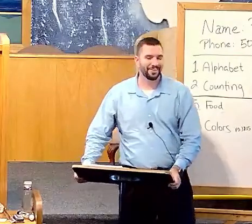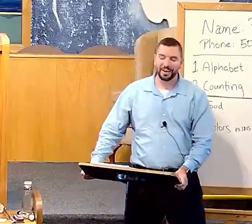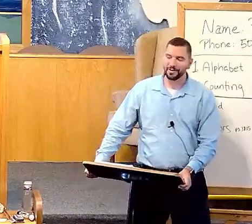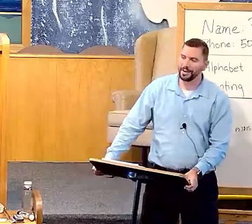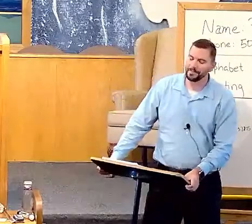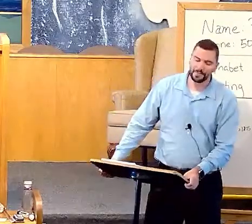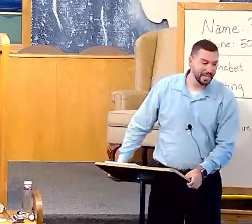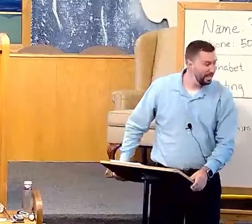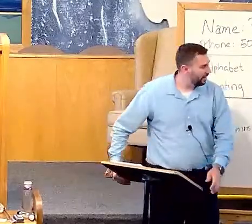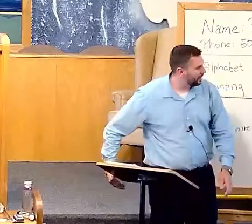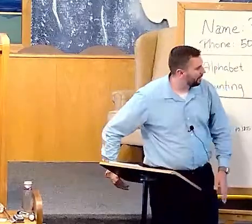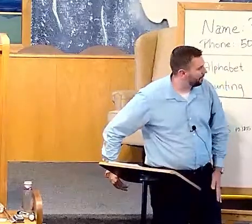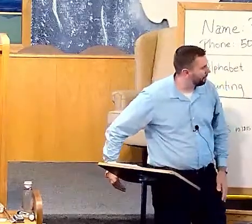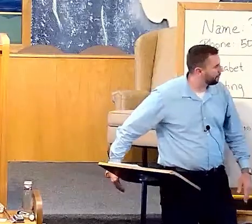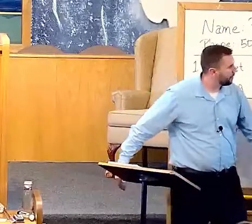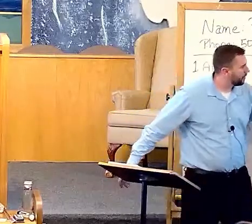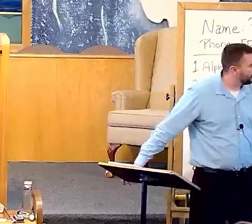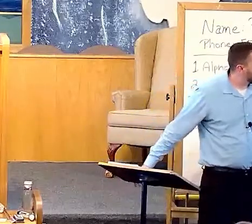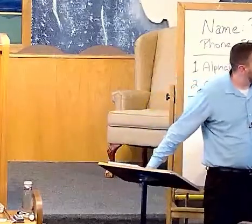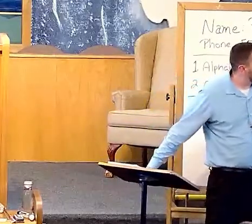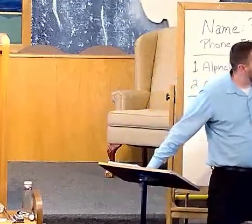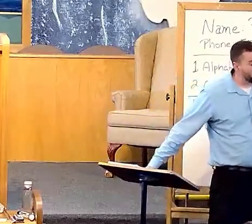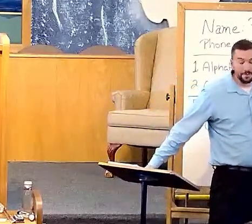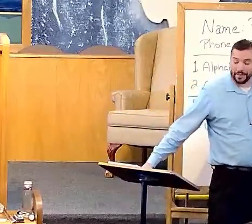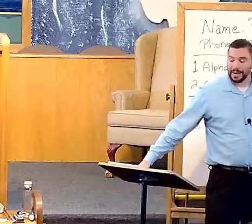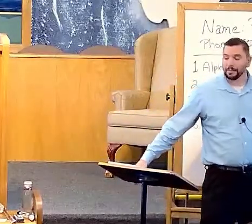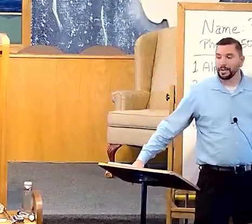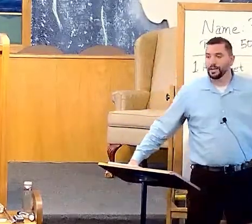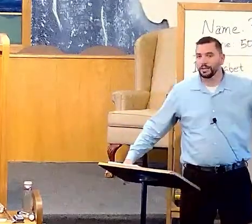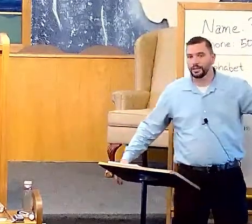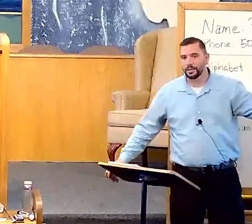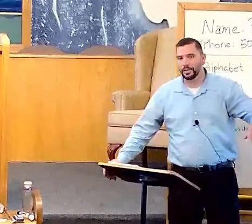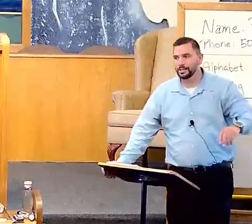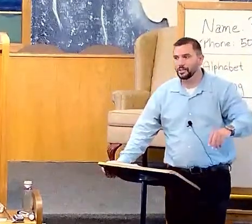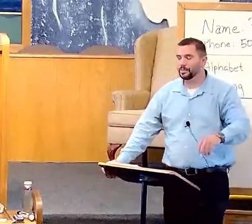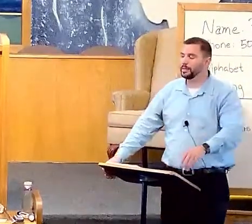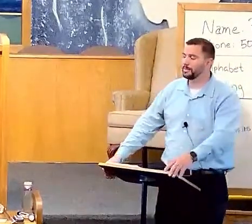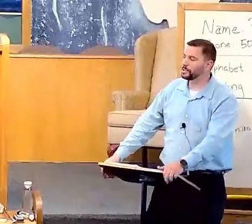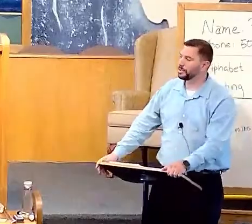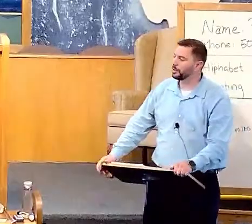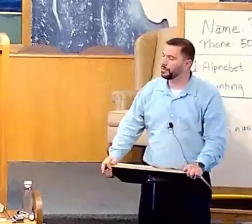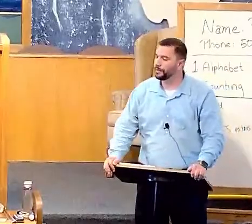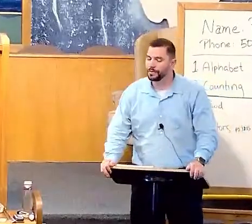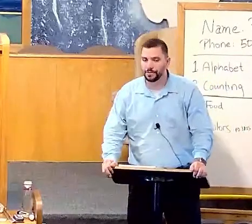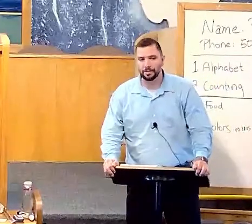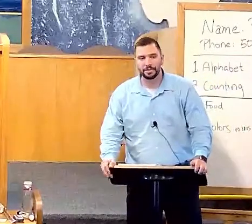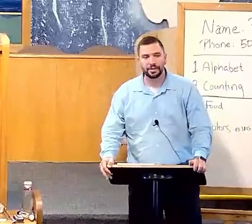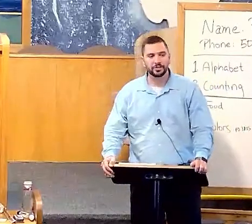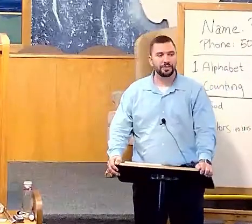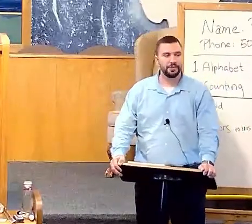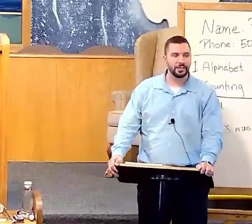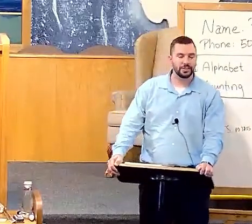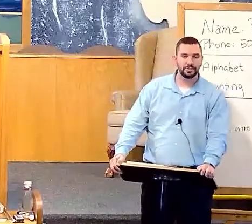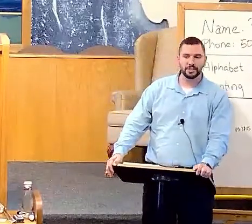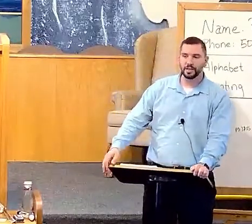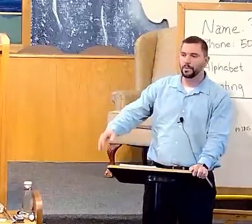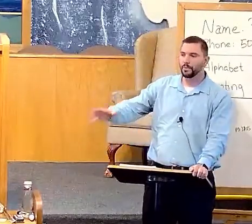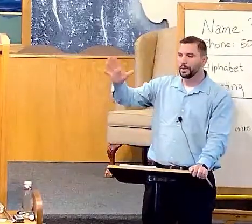away. We talked about family, and so I'm just going to go over a few family things. See if you guys can tell me what